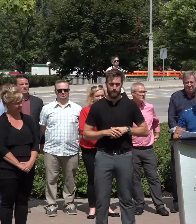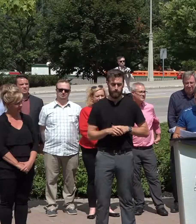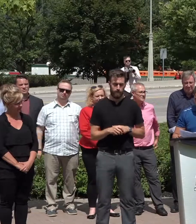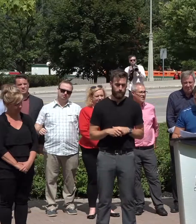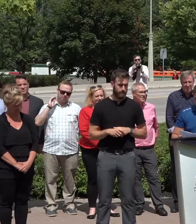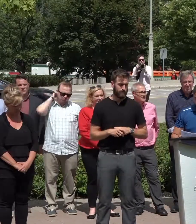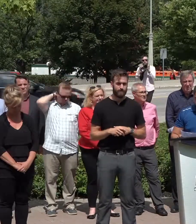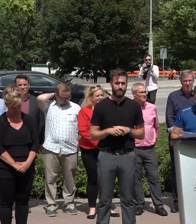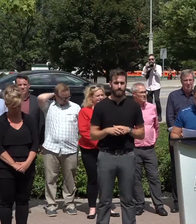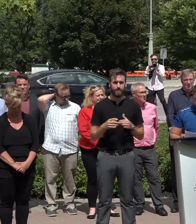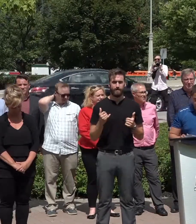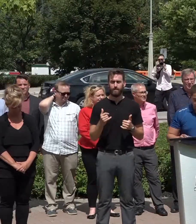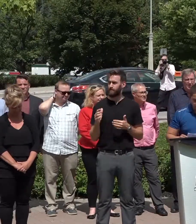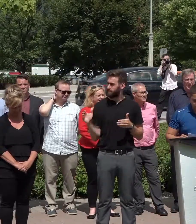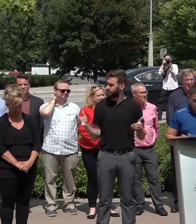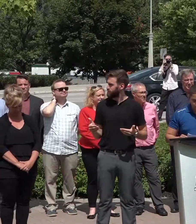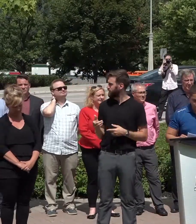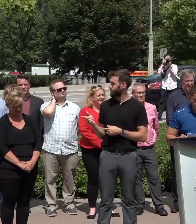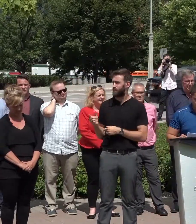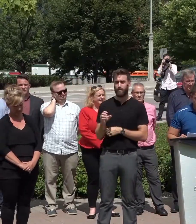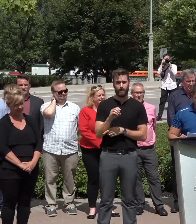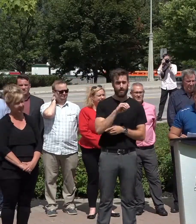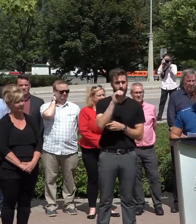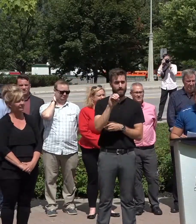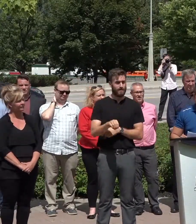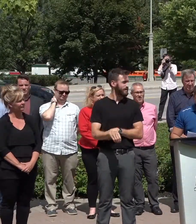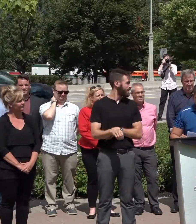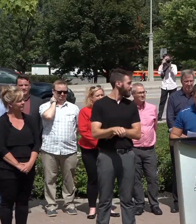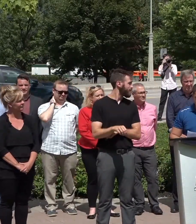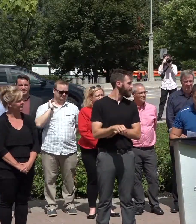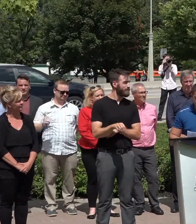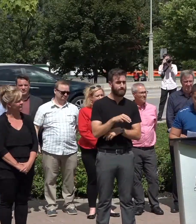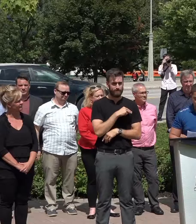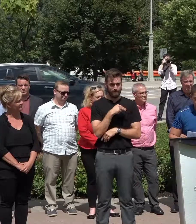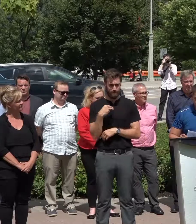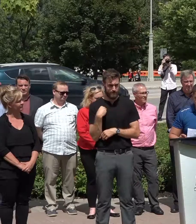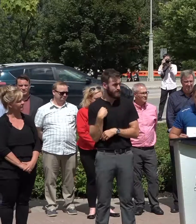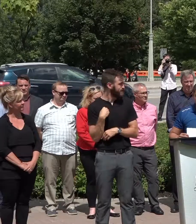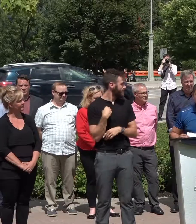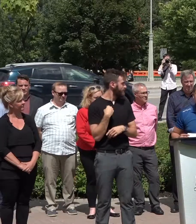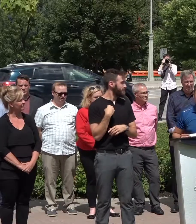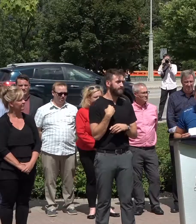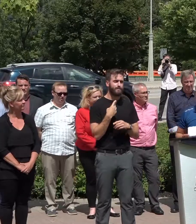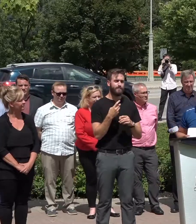I would now like to invite Ontario's Minister of Tourism, Culture and Sports, the Honourable Lisa